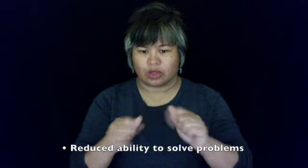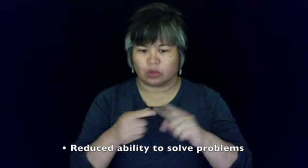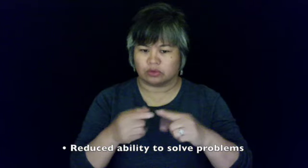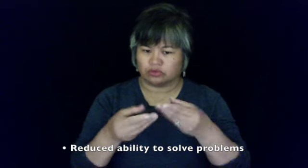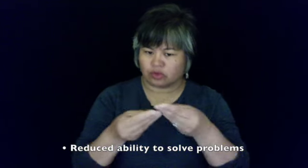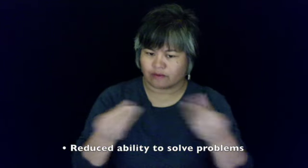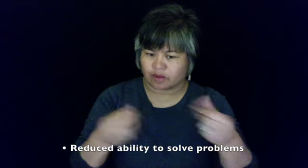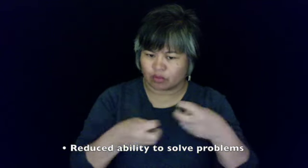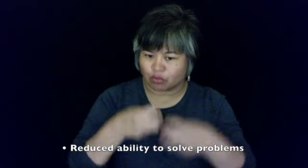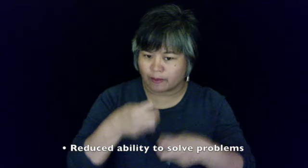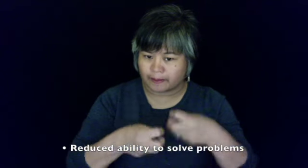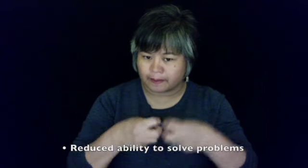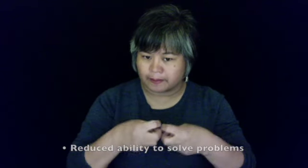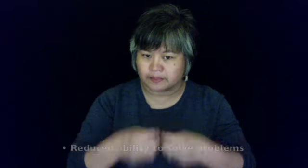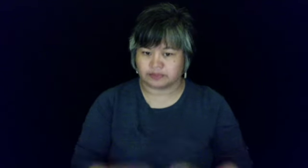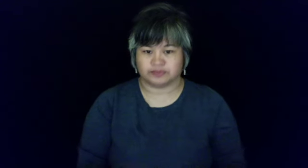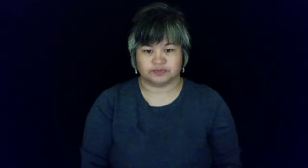reduced ability to solve problems,